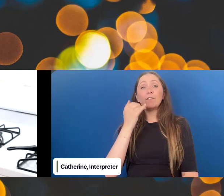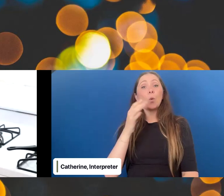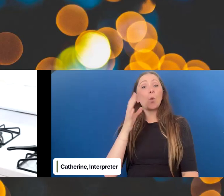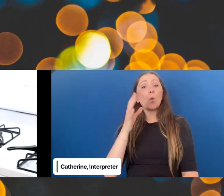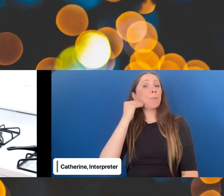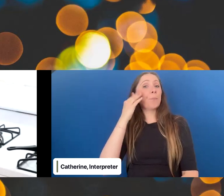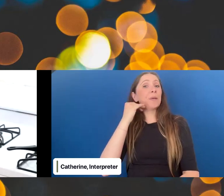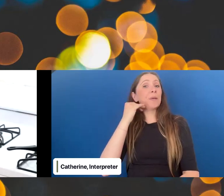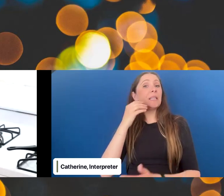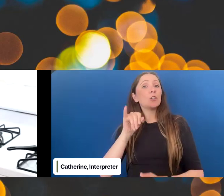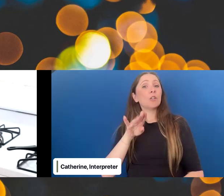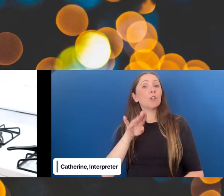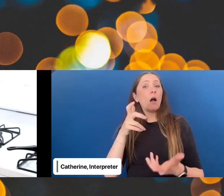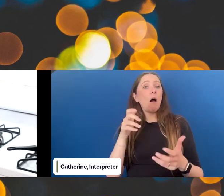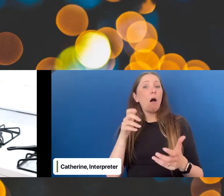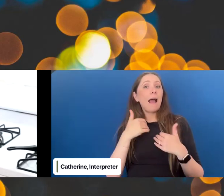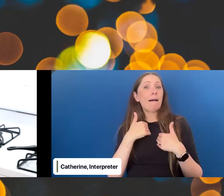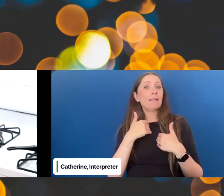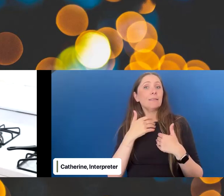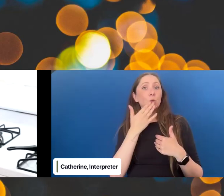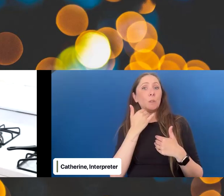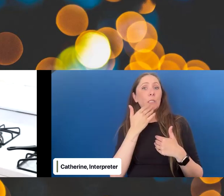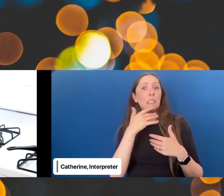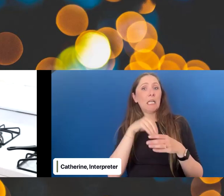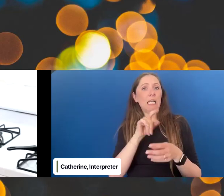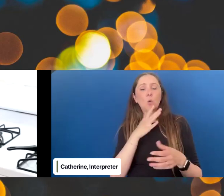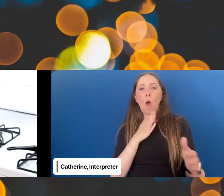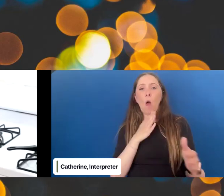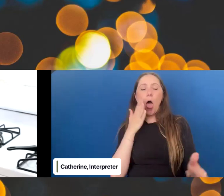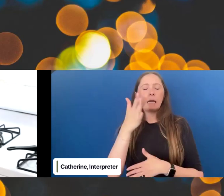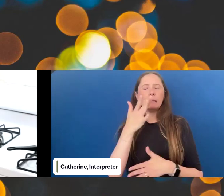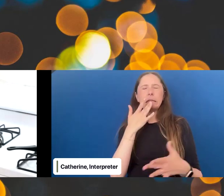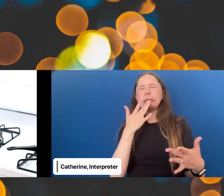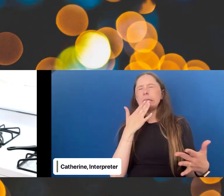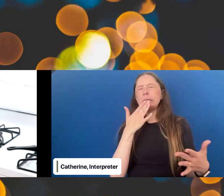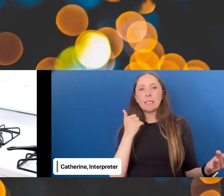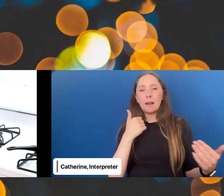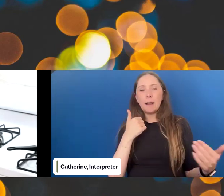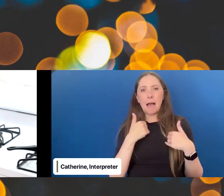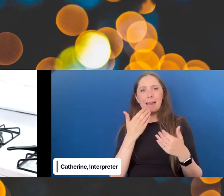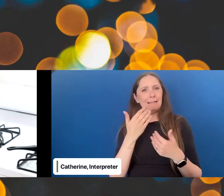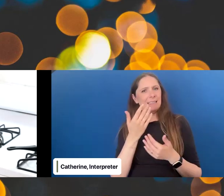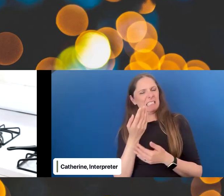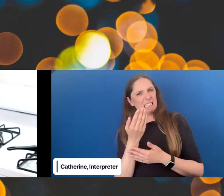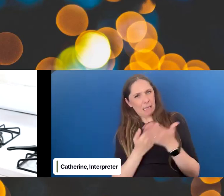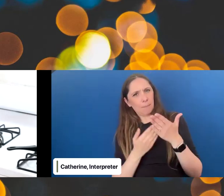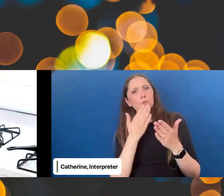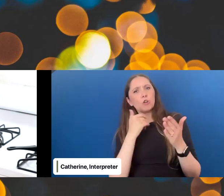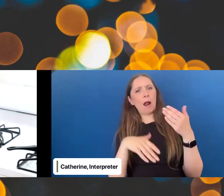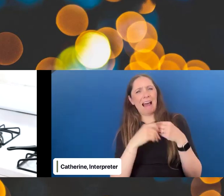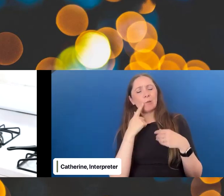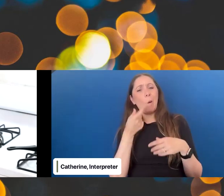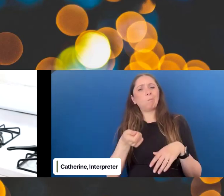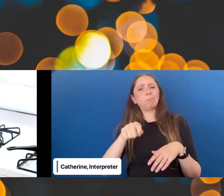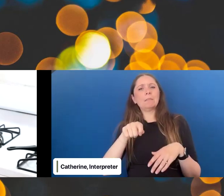was already sweetened, you might want to add less sugar because you don't want it too sweet. Mine had already a bit of sugar added,